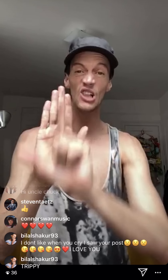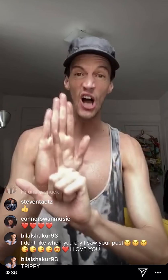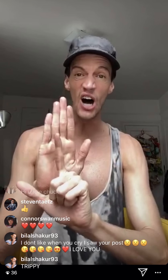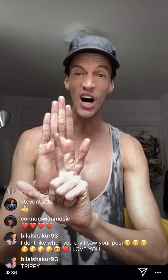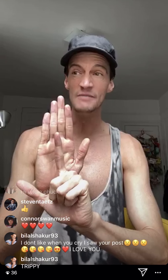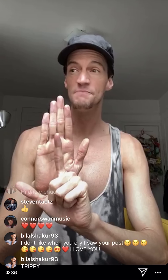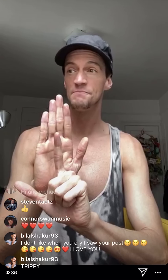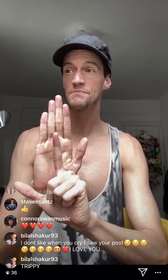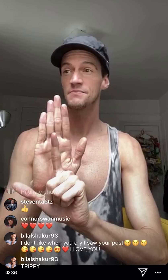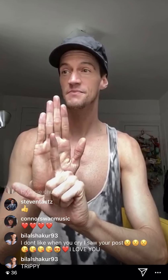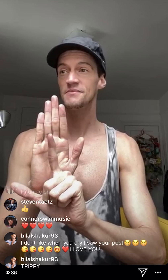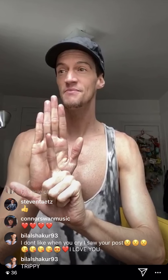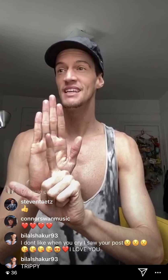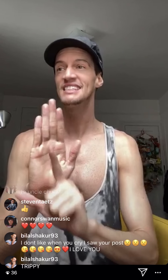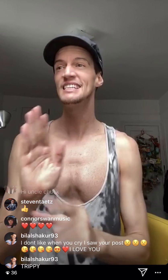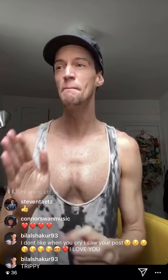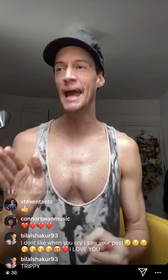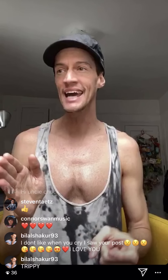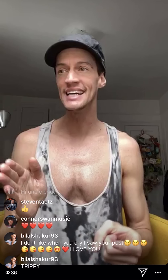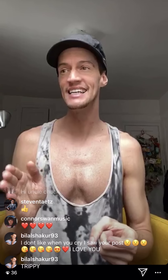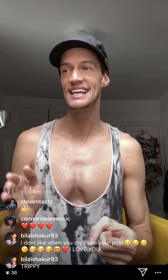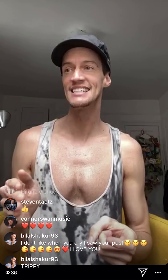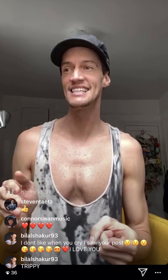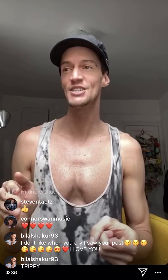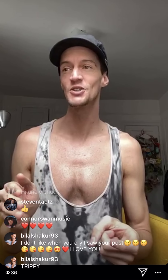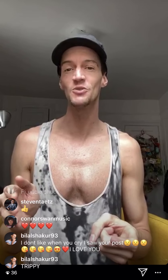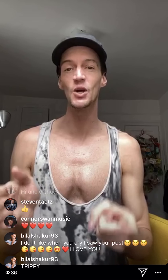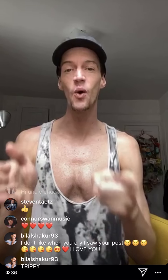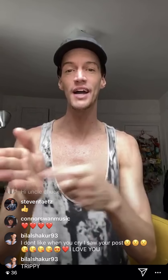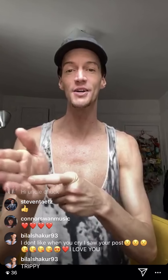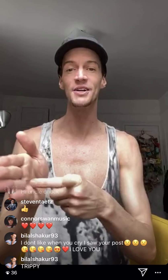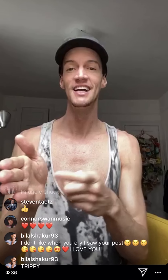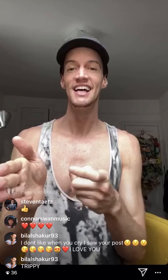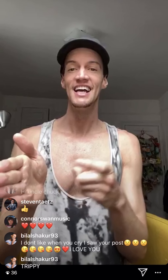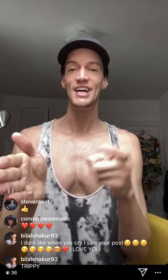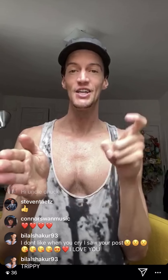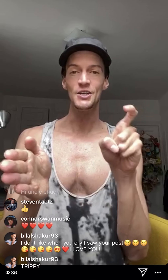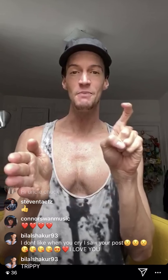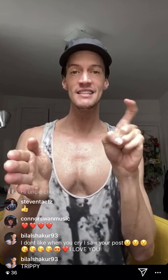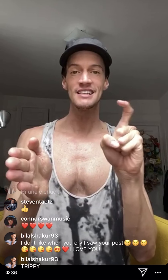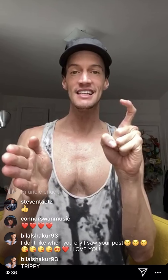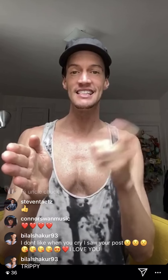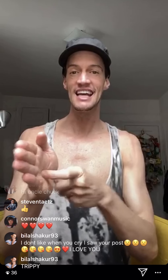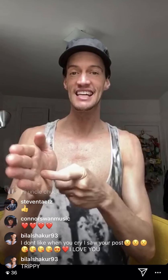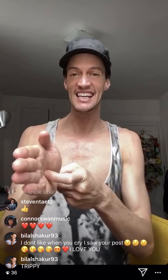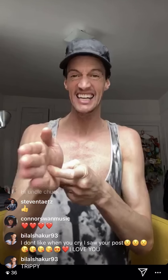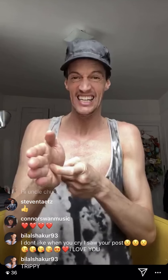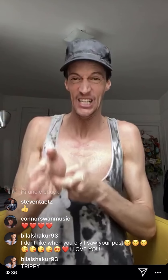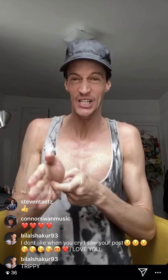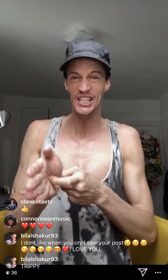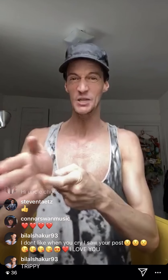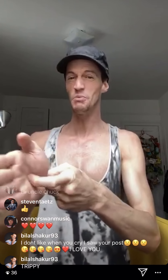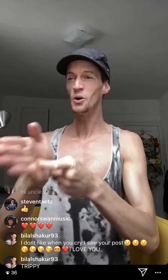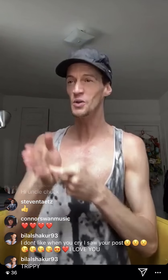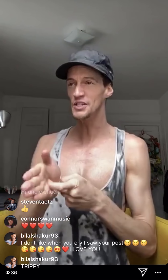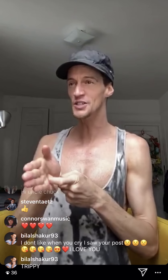law. To demand, insist, or require, you basically take a hook and you pull it to yourself,